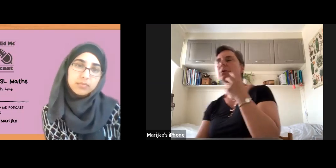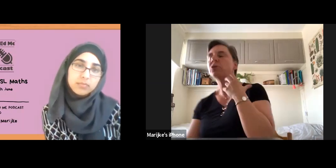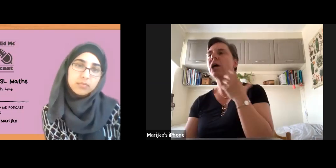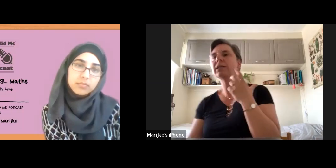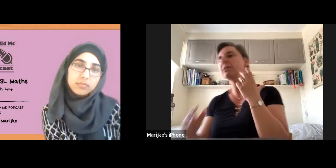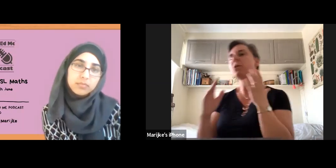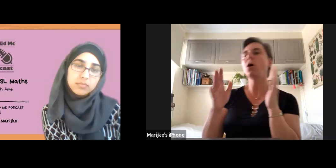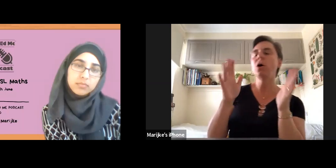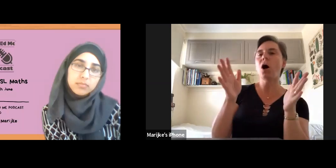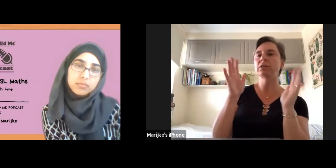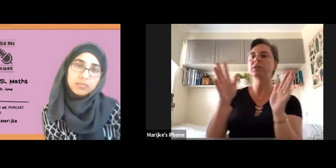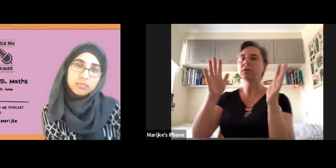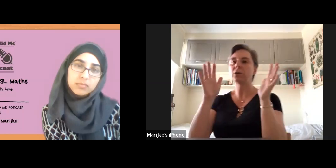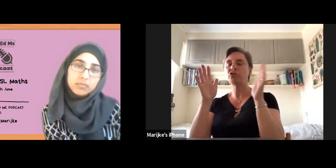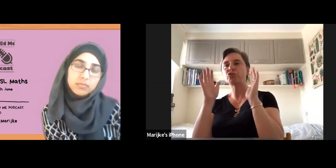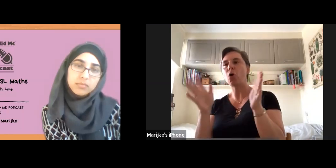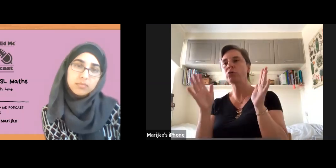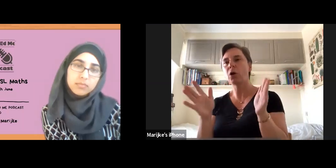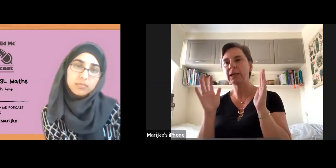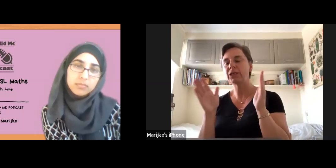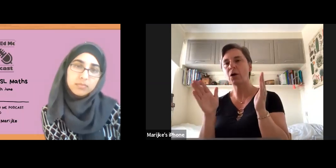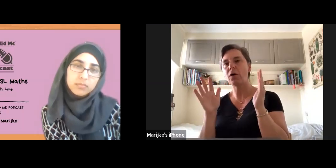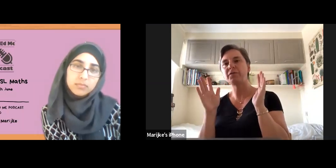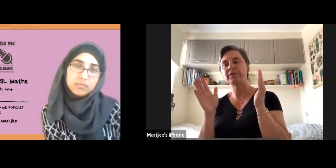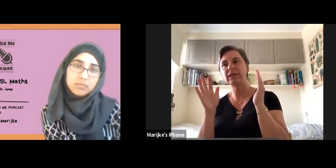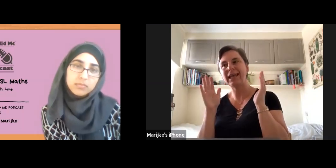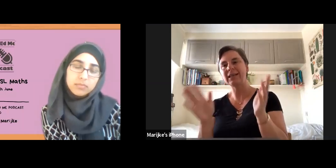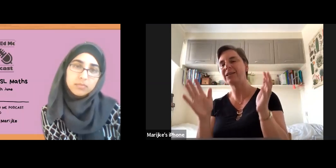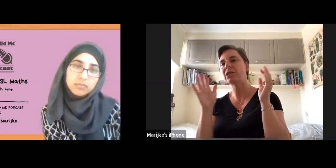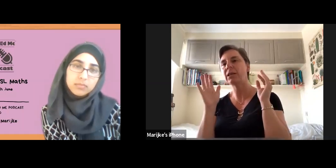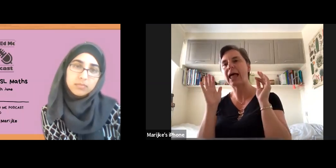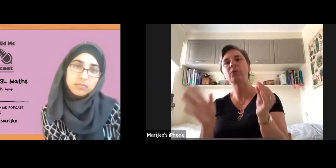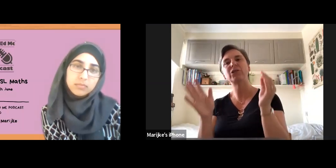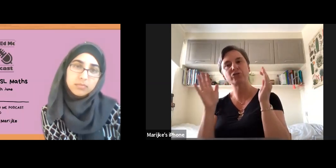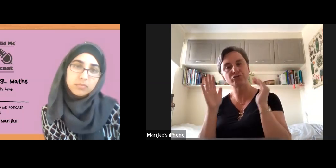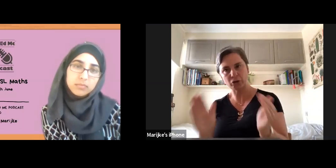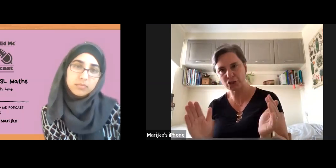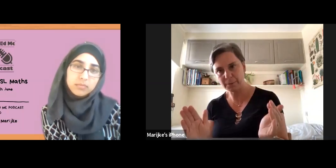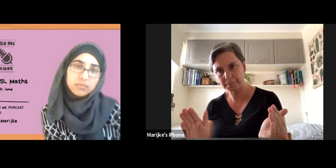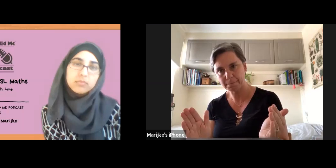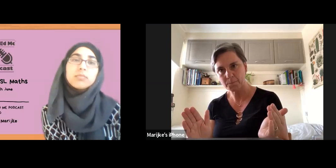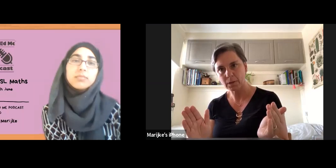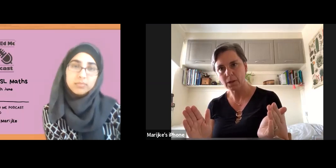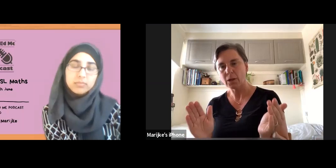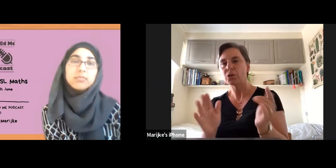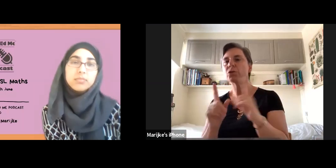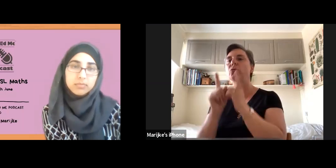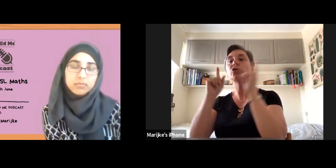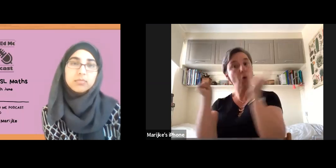your child has not got a strong knowledge of the English language structure. So shorten